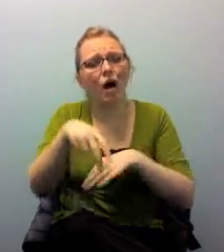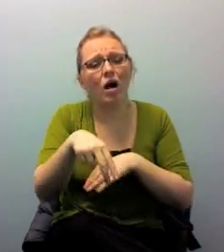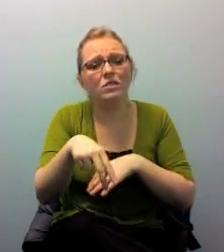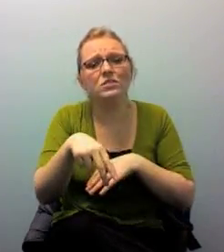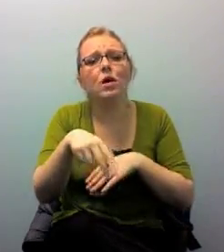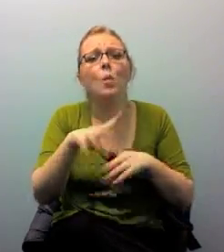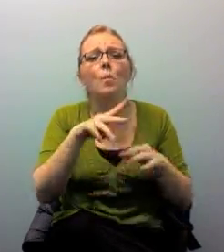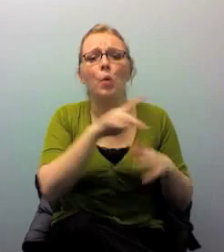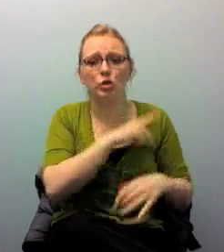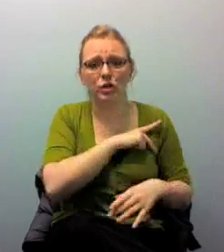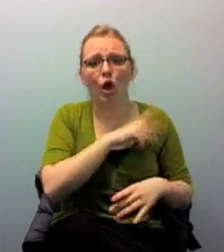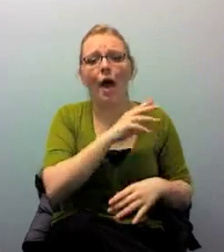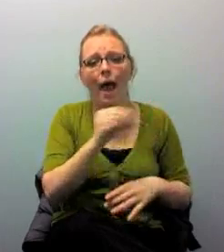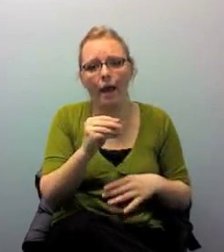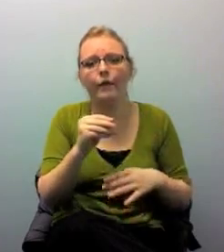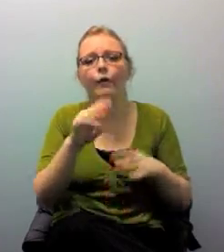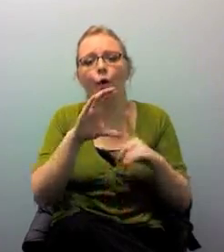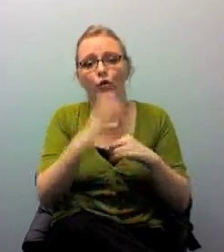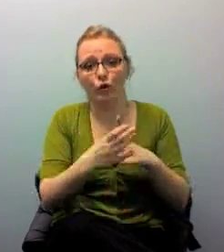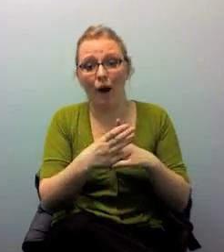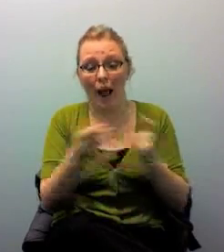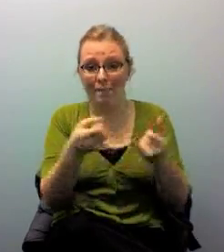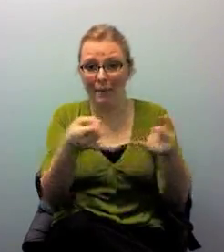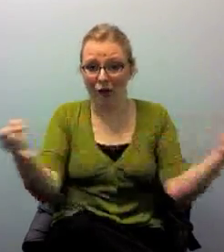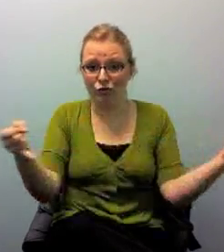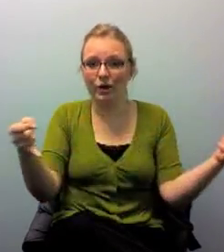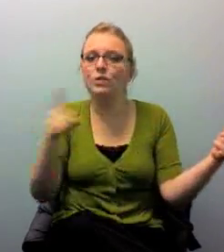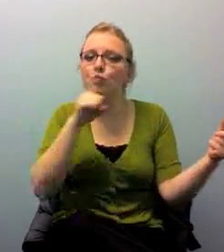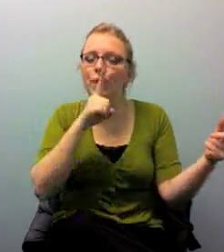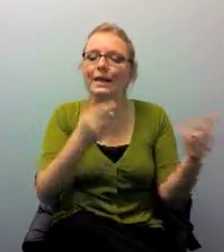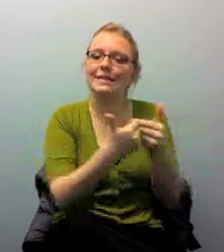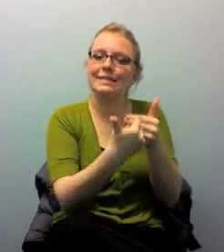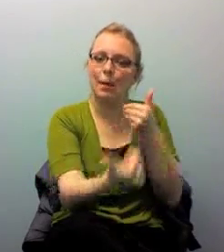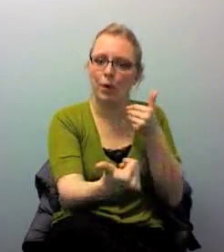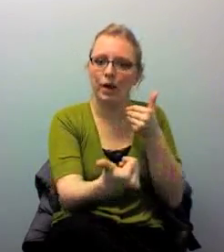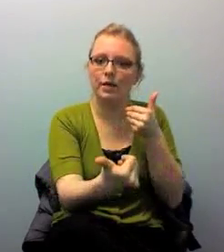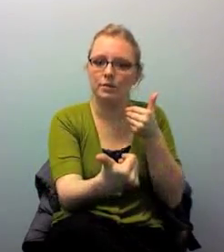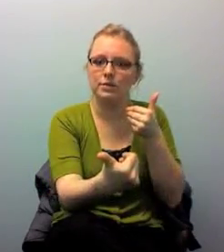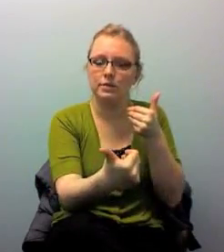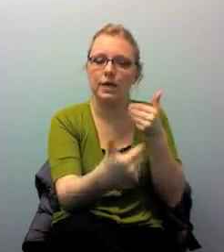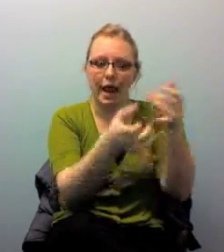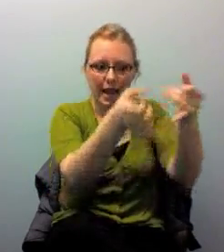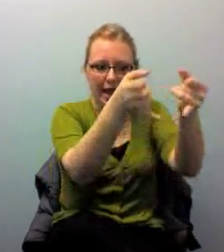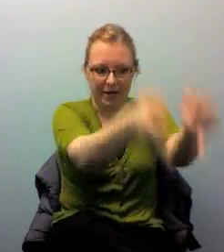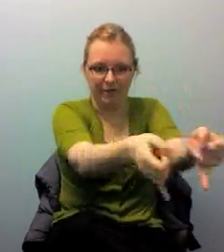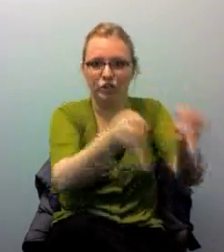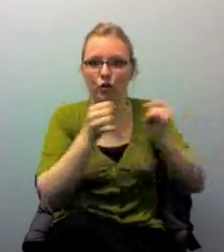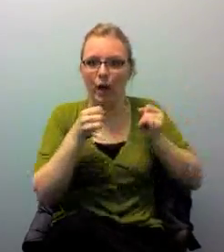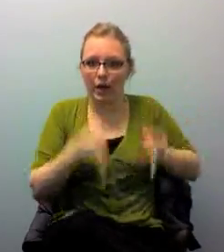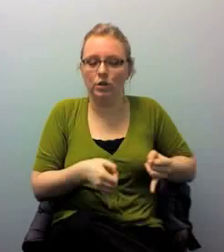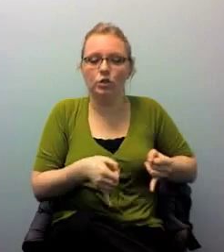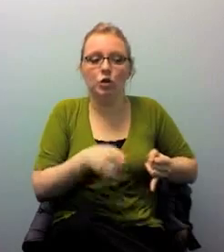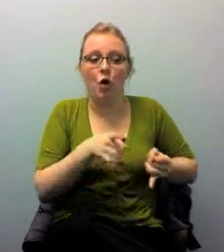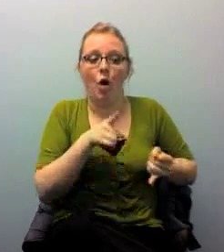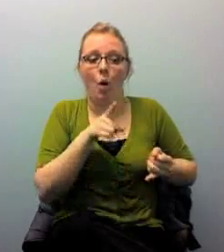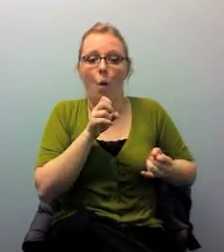cultural. A boundary is a sense of separateness and individuality that prevents people from being too close, but it